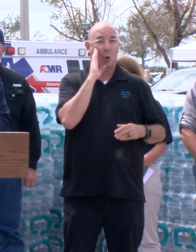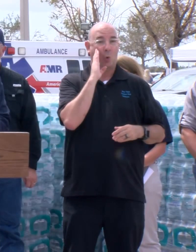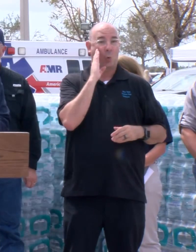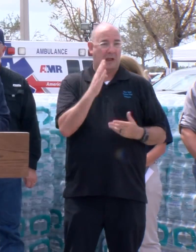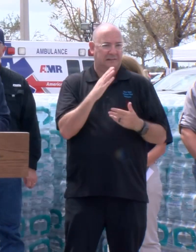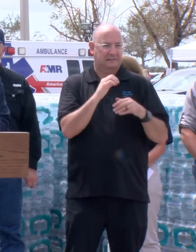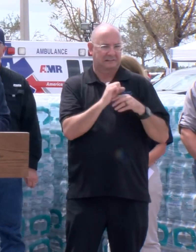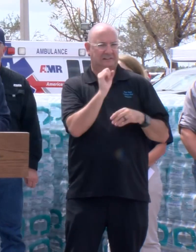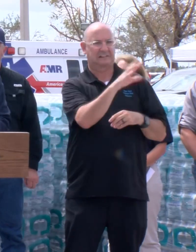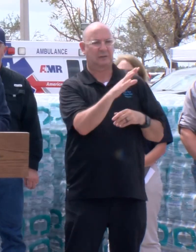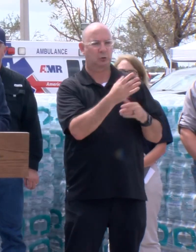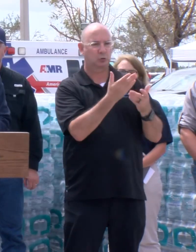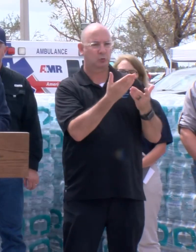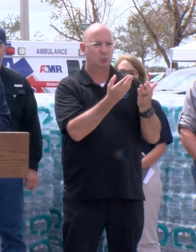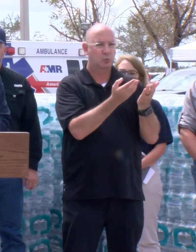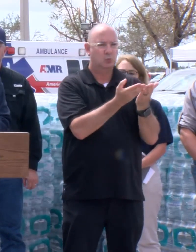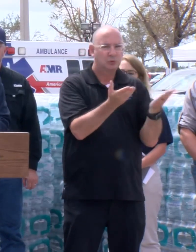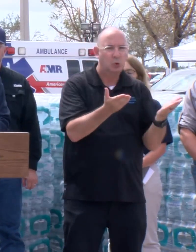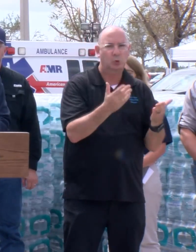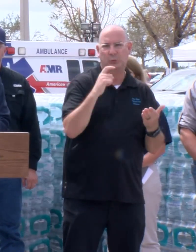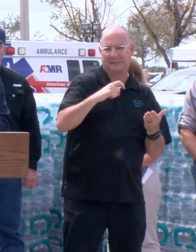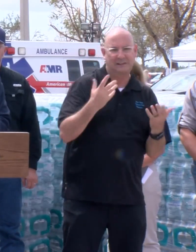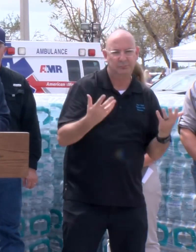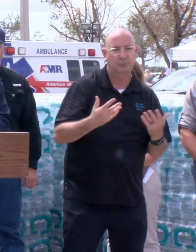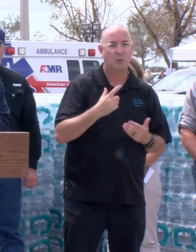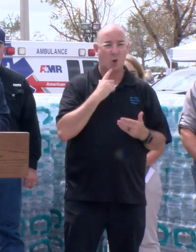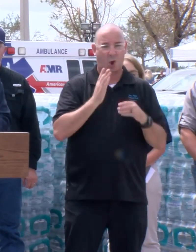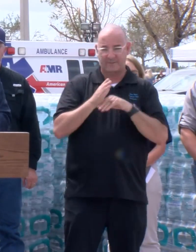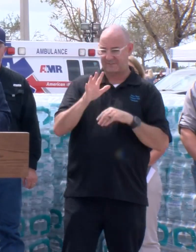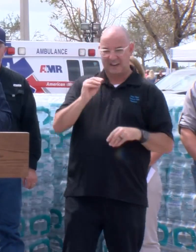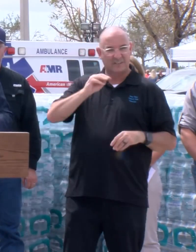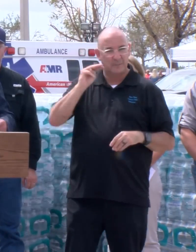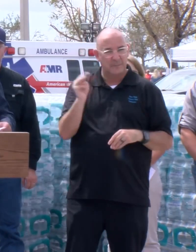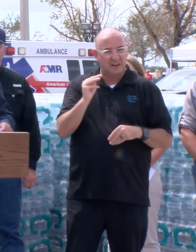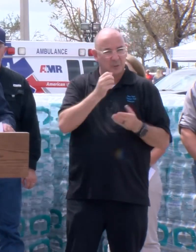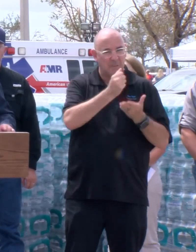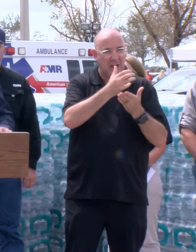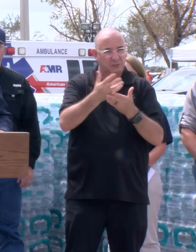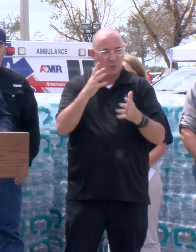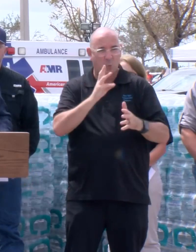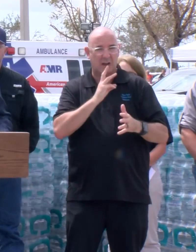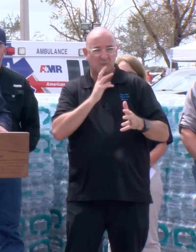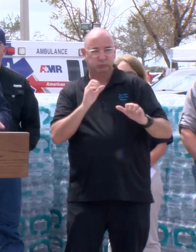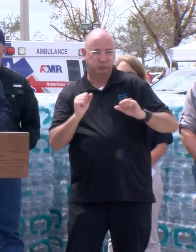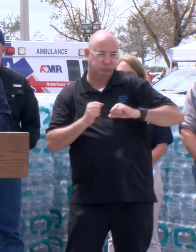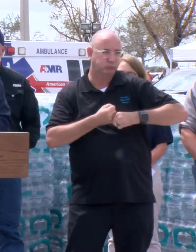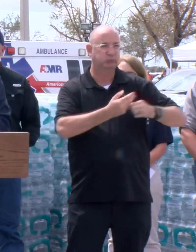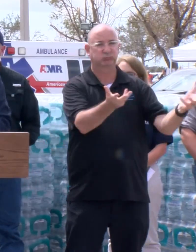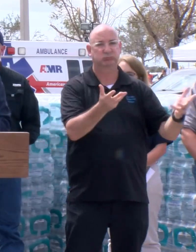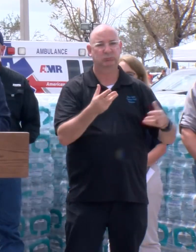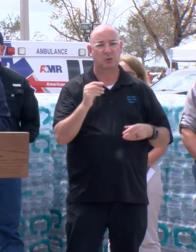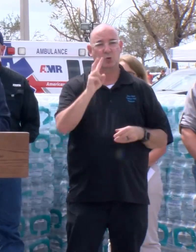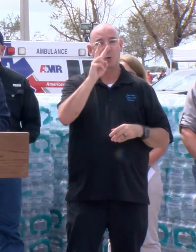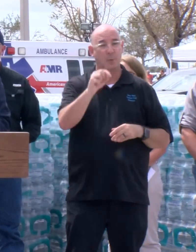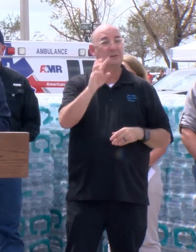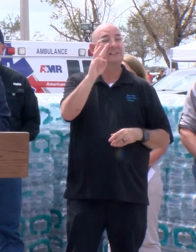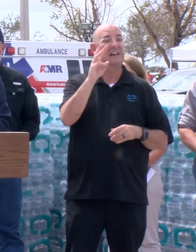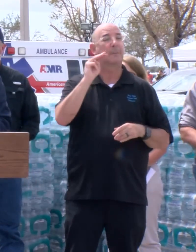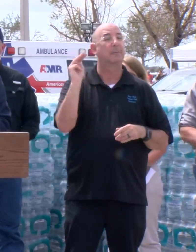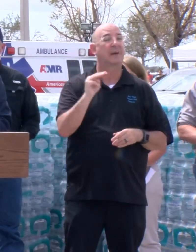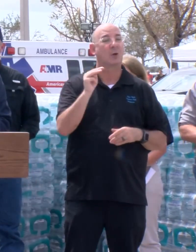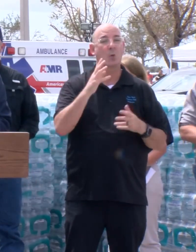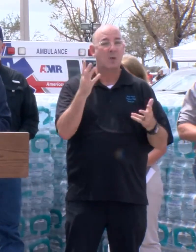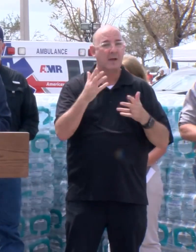been almost 50 million bottles of water distributed and 2.6 million pounds of ice. So that's a massive amount